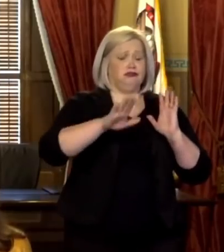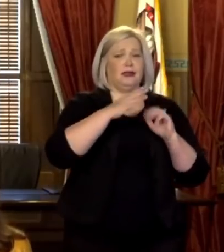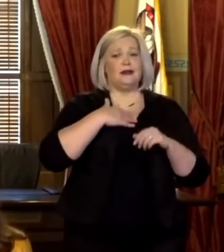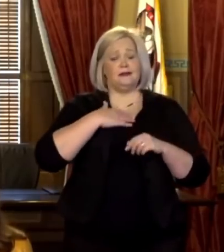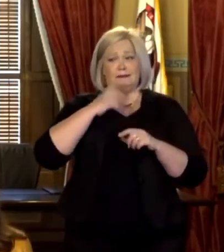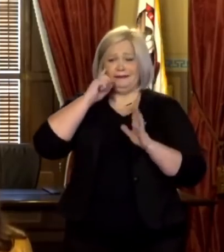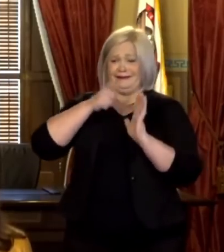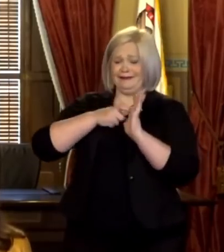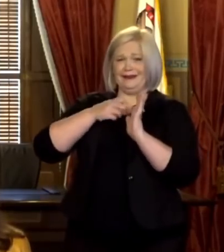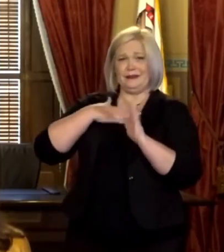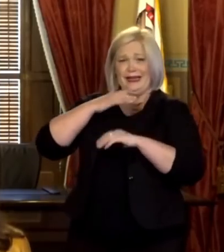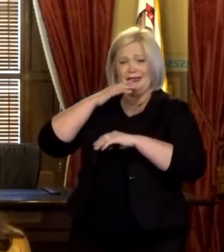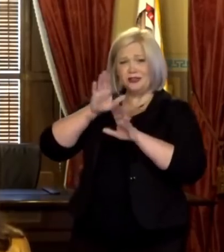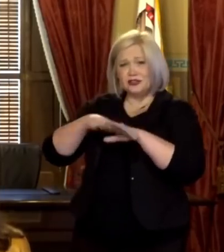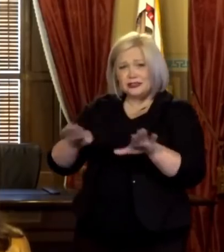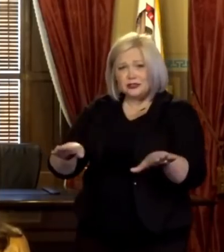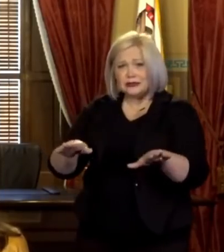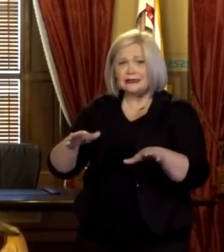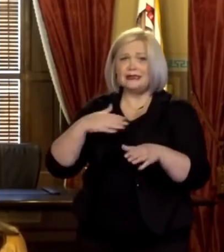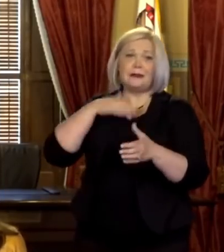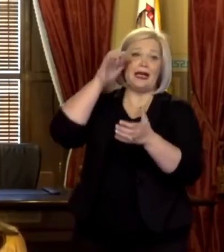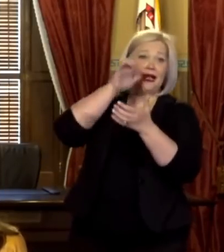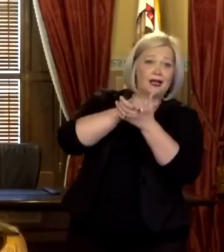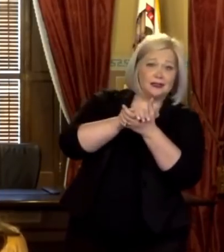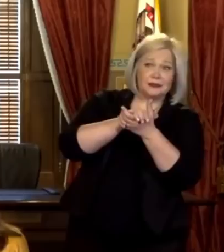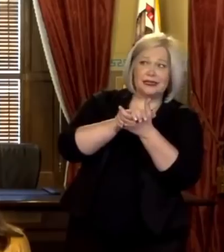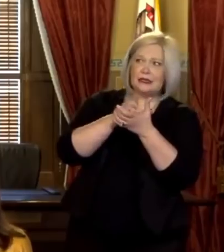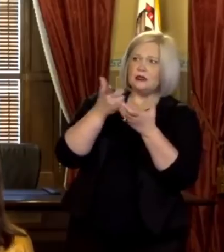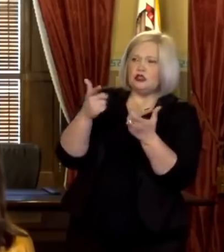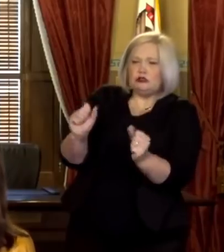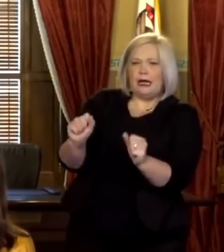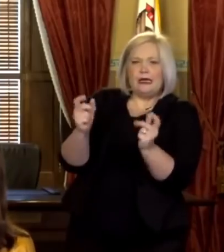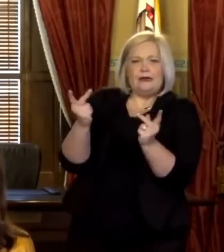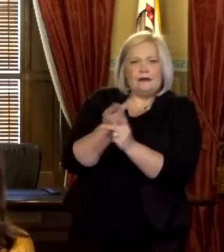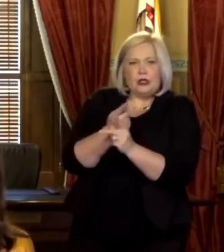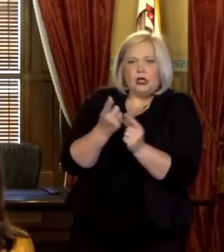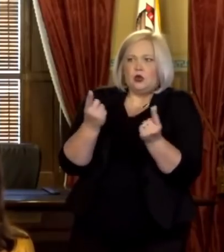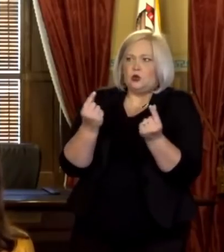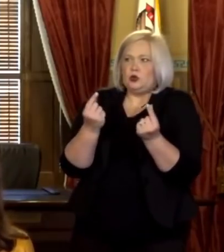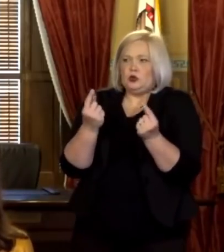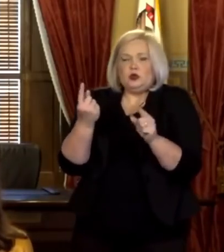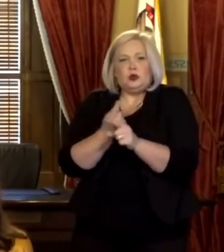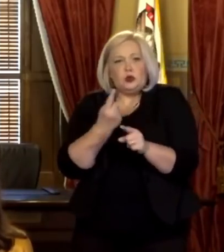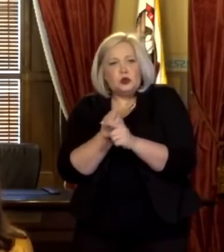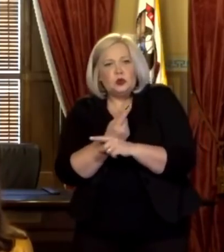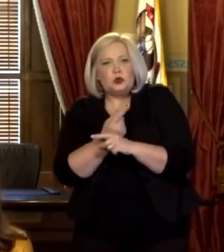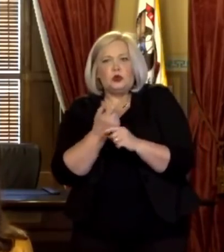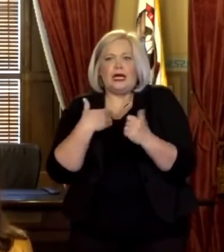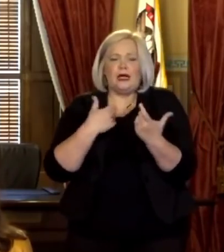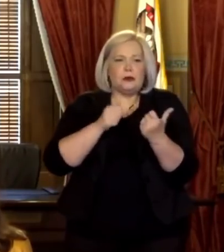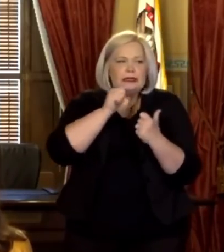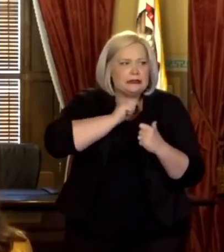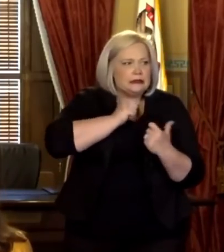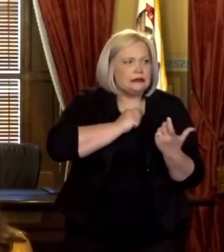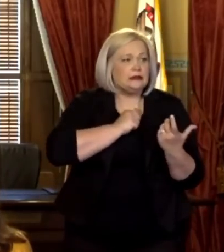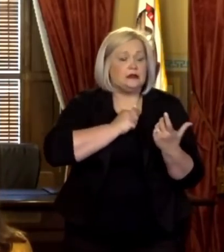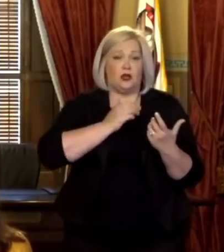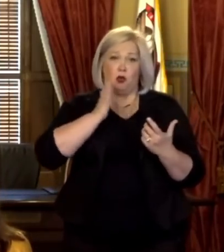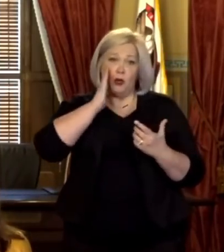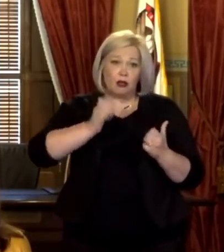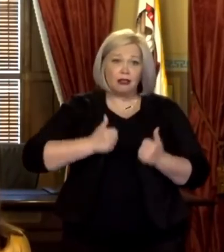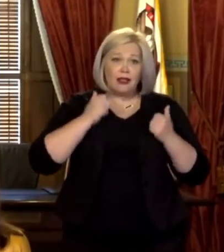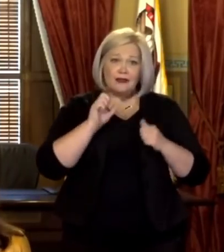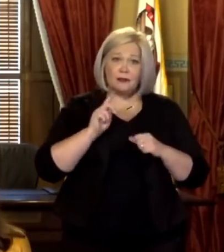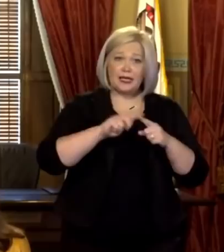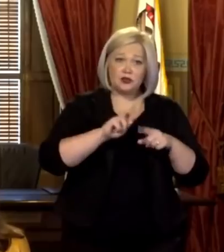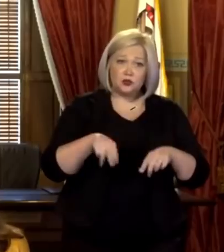kids' eyes and in my husband's eyes as they're all trying to figure out what is the right thing to do. How do we navigate this? When will life ever get back to